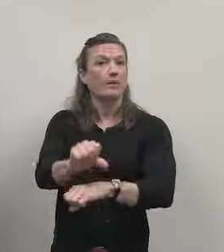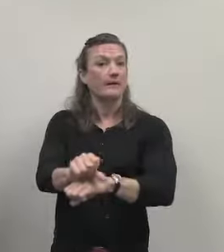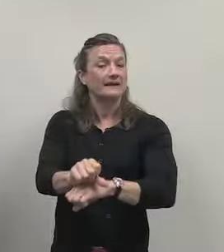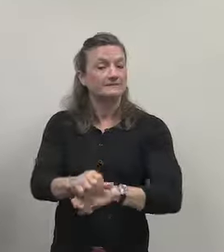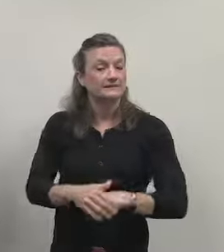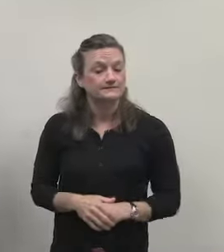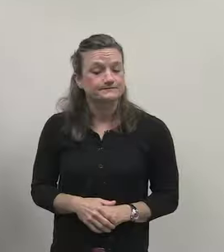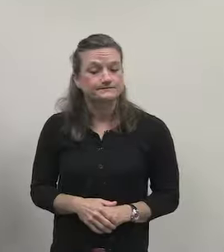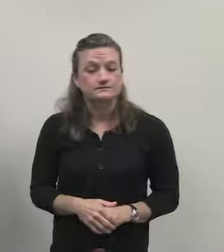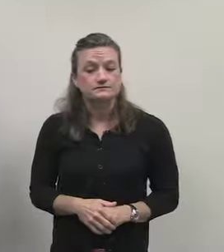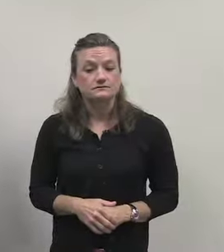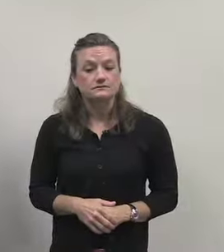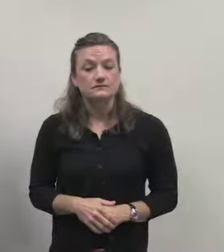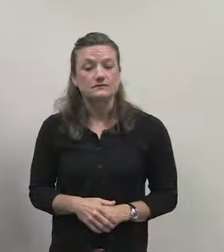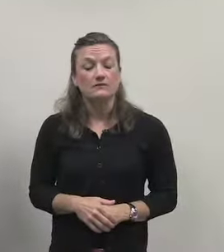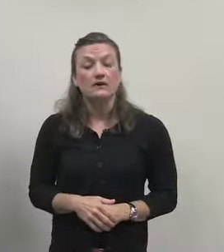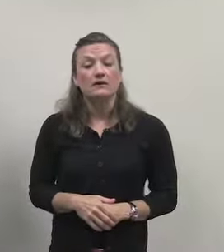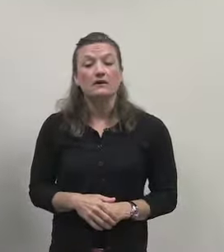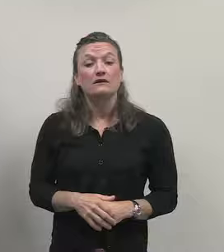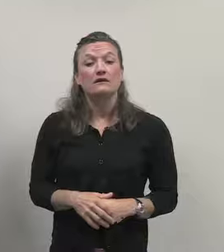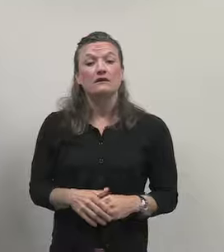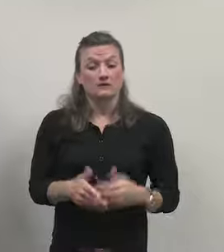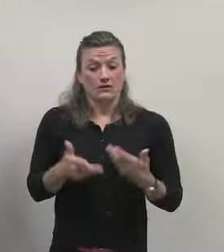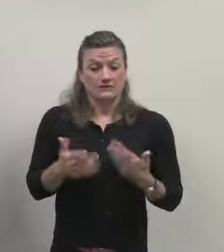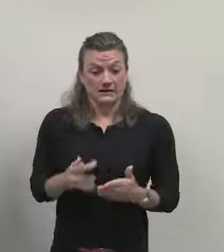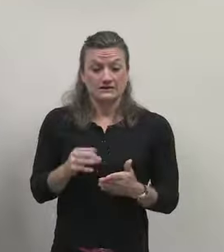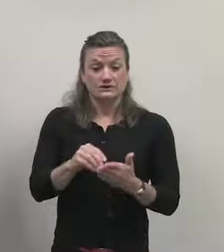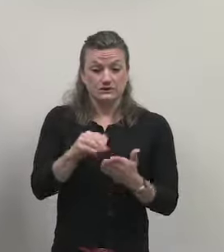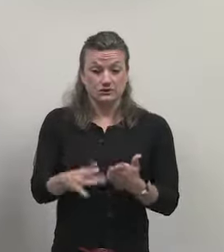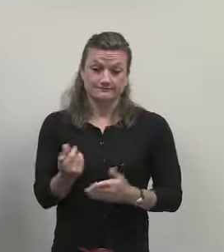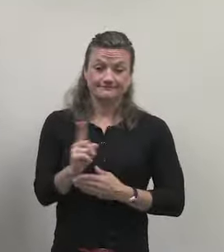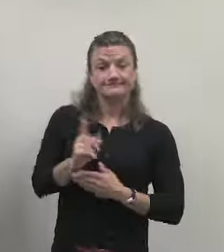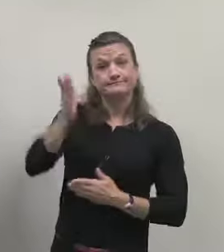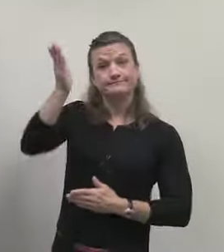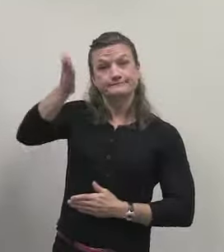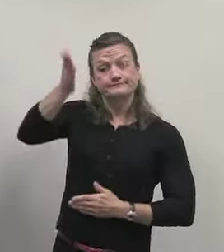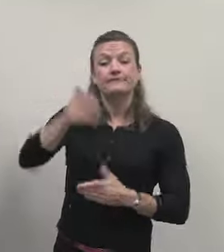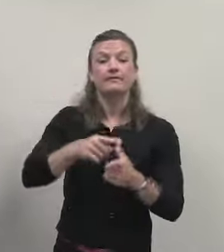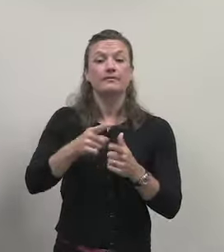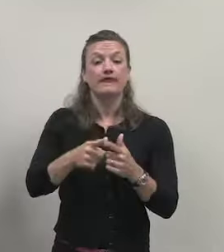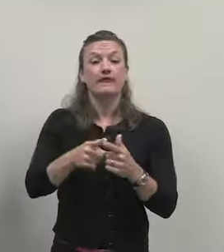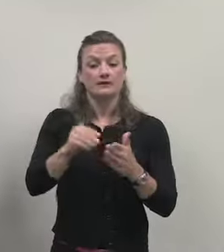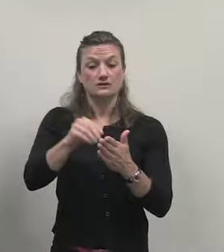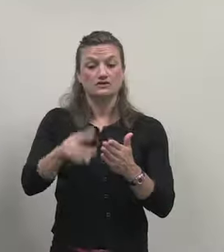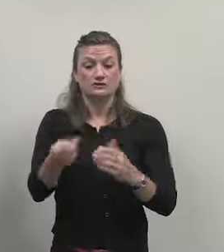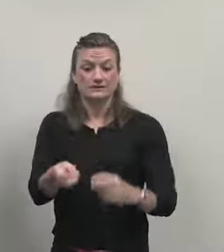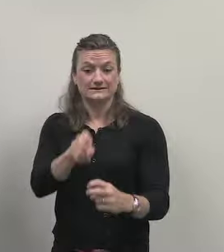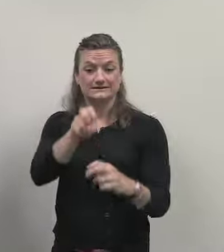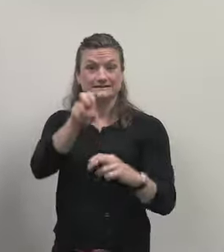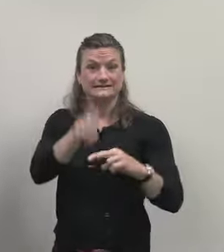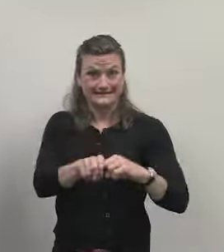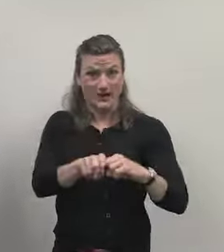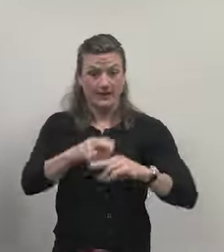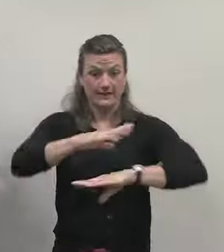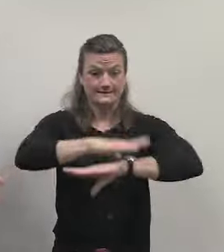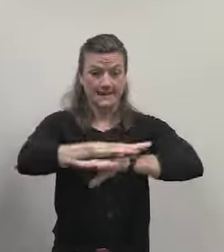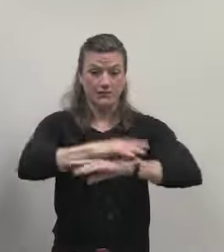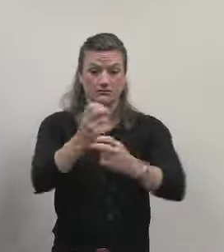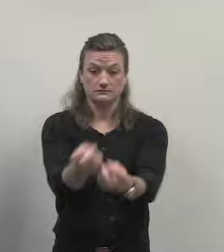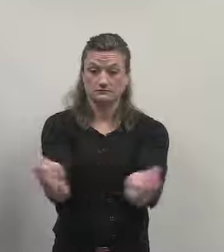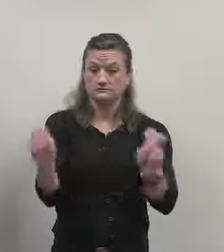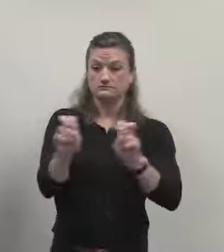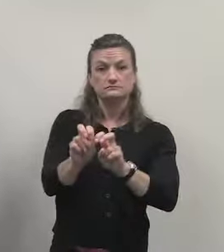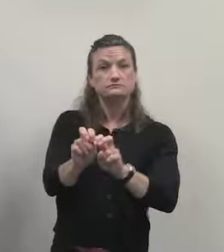employment. So once the presentation is made, the student will sit down at the table with